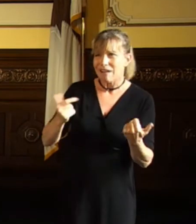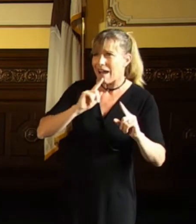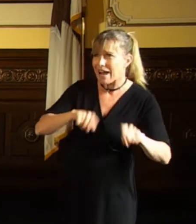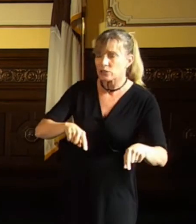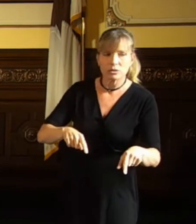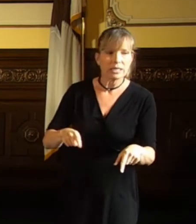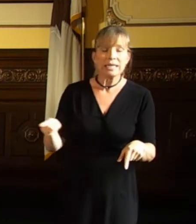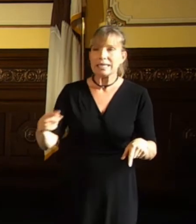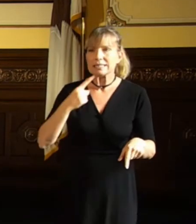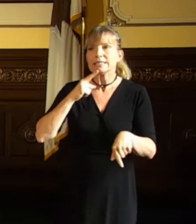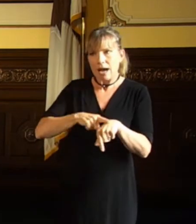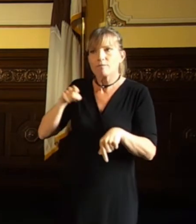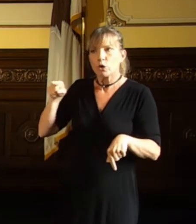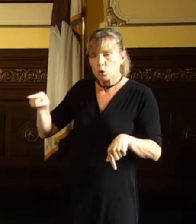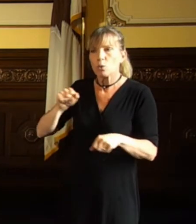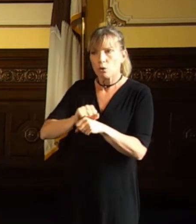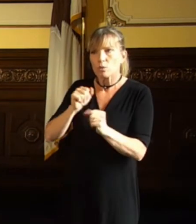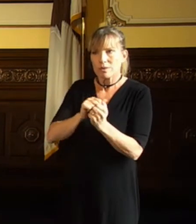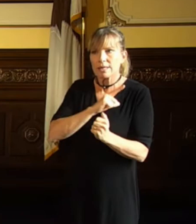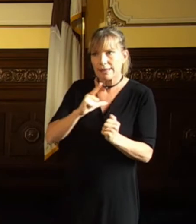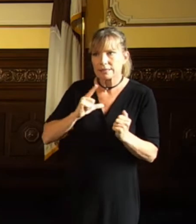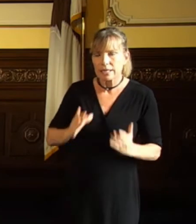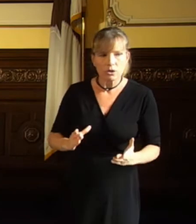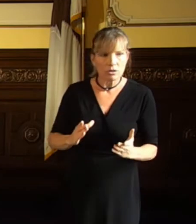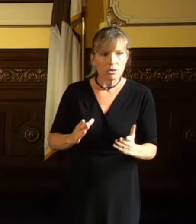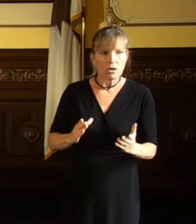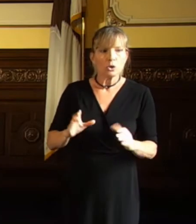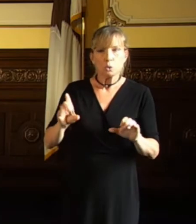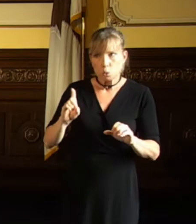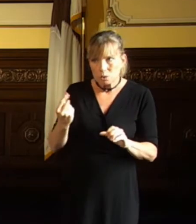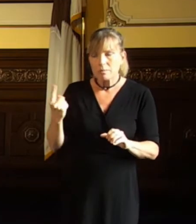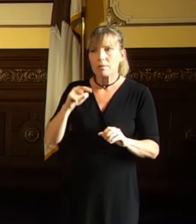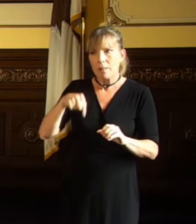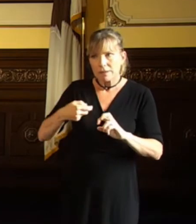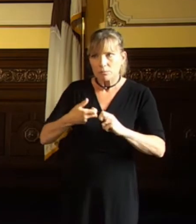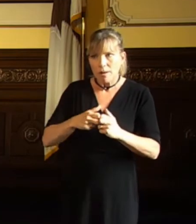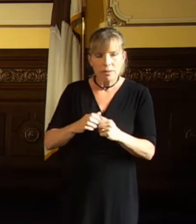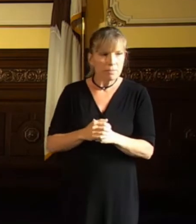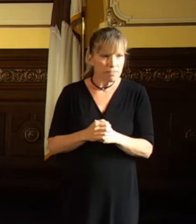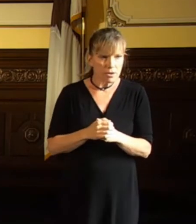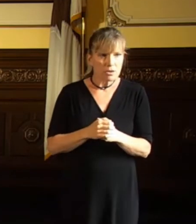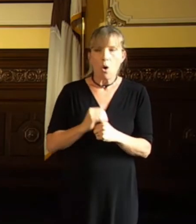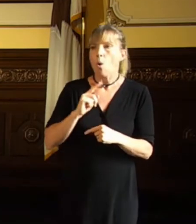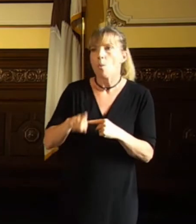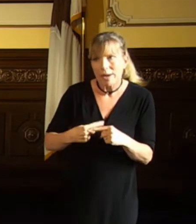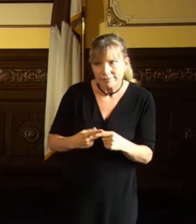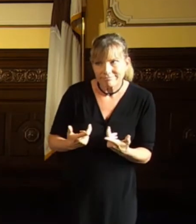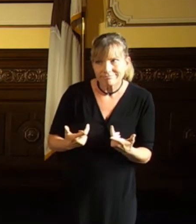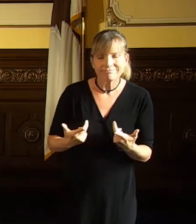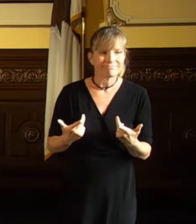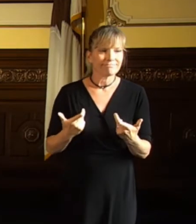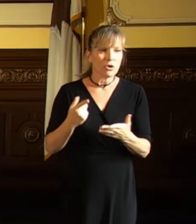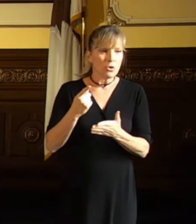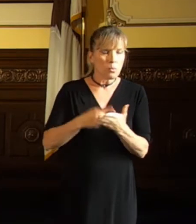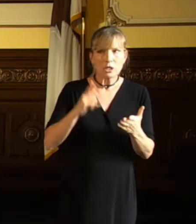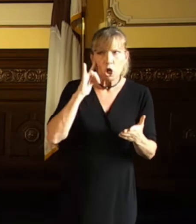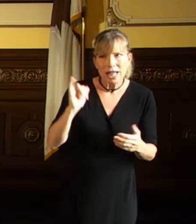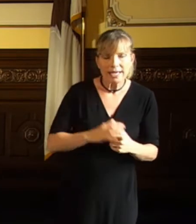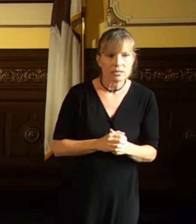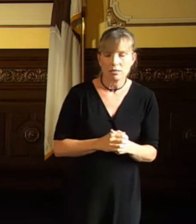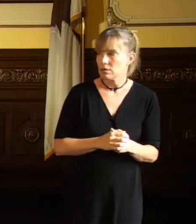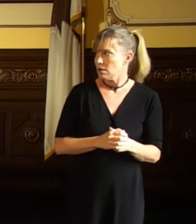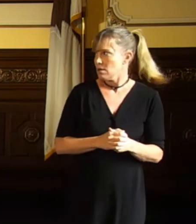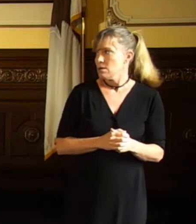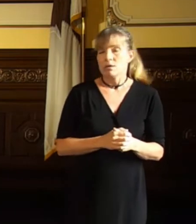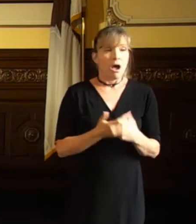Yeah. Says that it's time for you to work with the legislature Yeah. to do something about this problem. Sure. When's that going to happen, and what does that look like? Well,